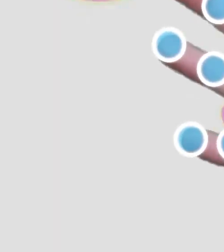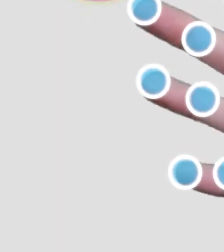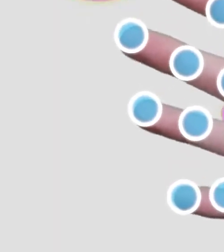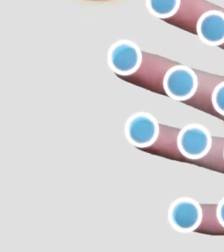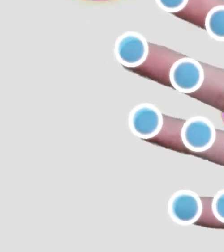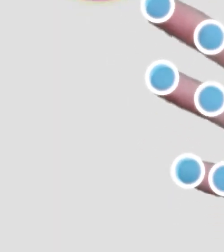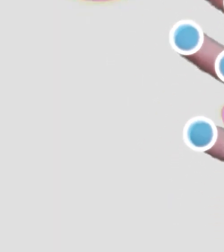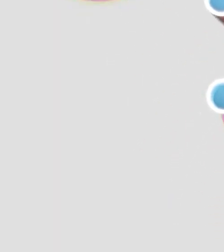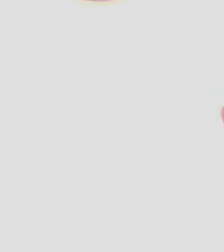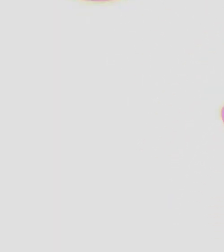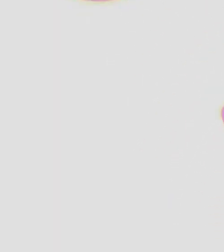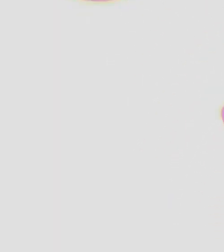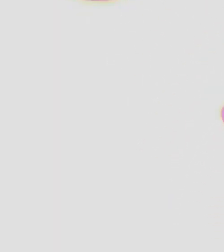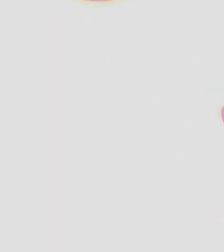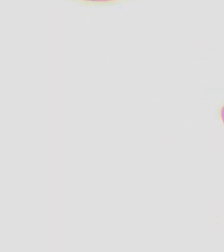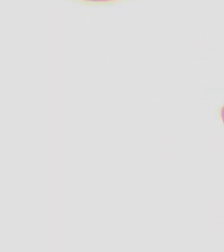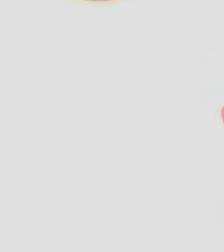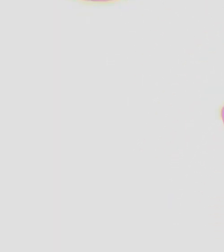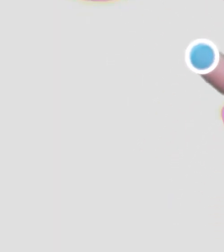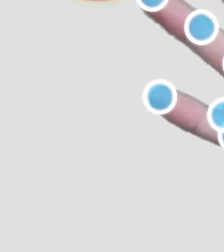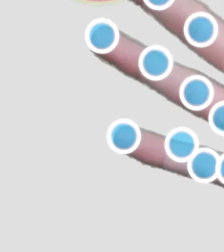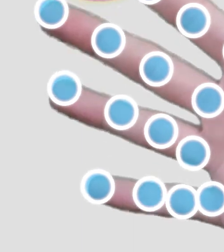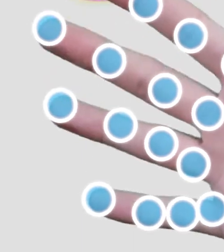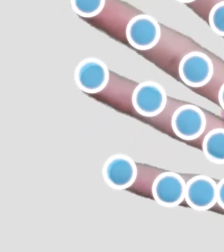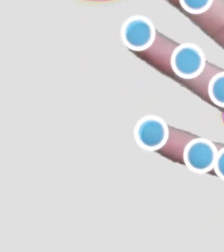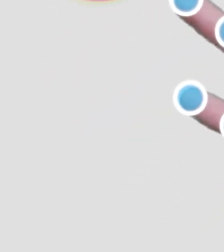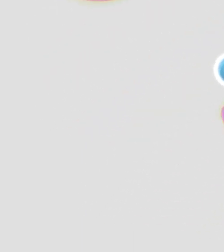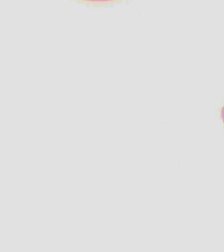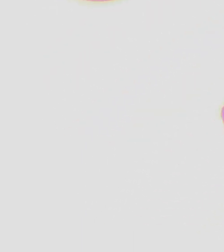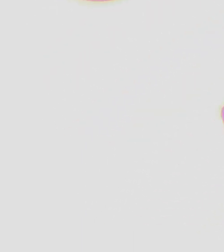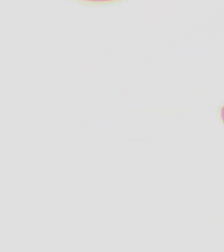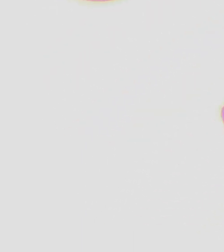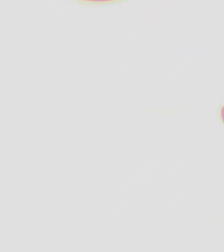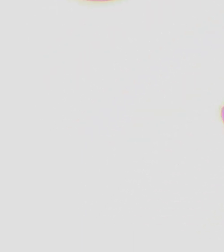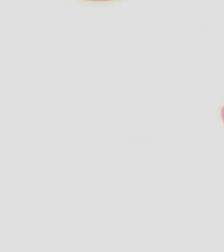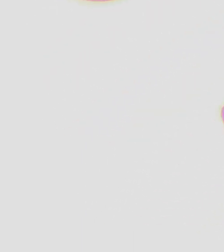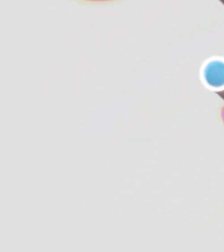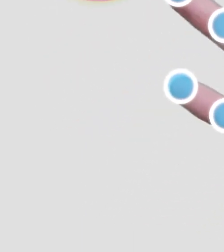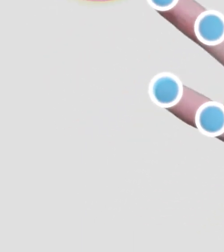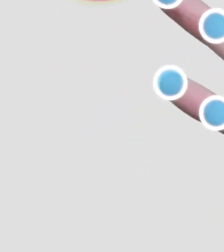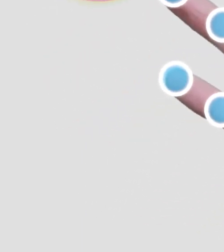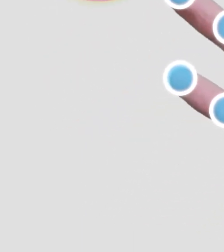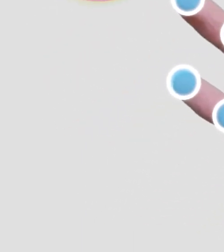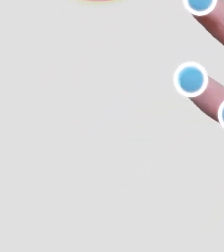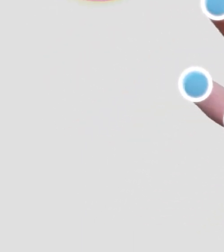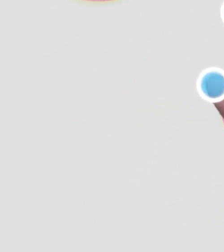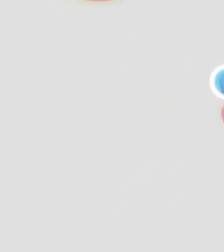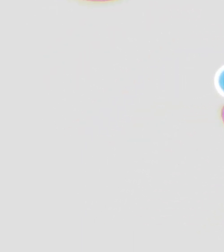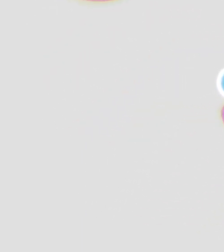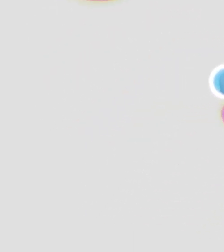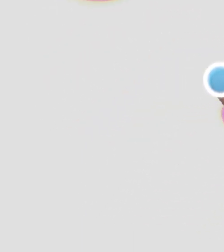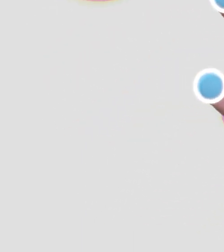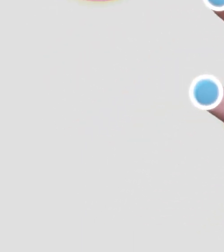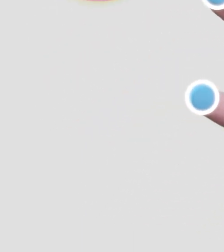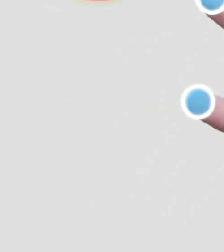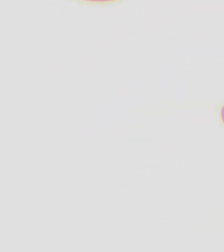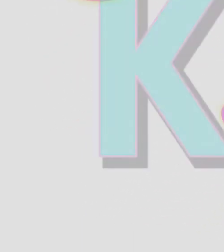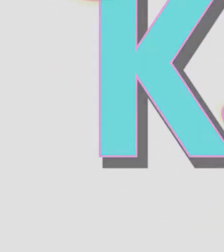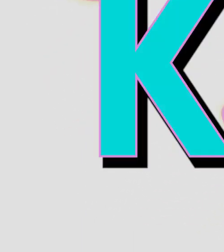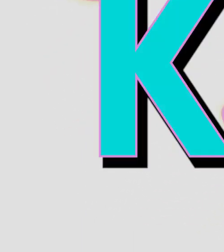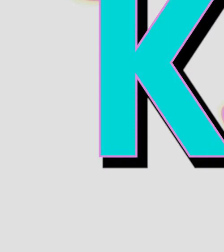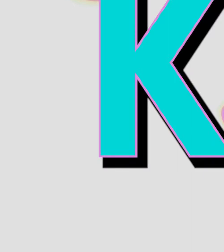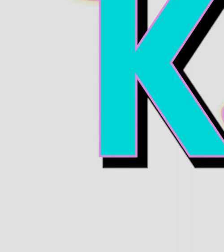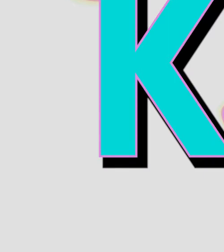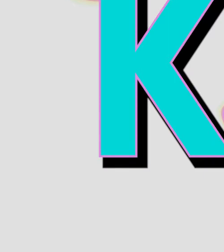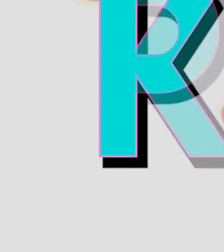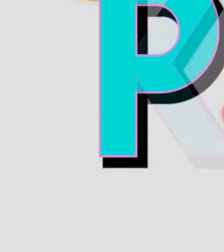Quest tracks each one of your knuckles while you're playing. So when you save a sign, the game saves the position of all of your knuckles relative to your wrist.